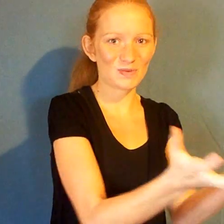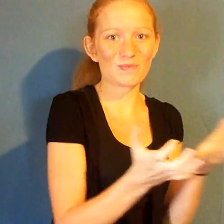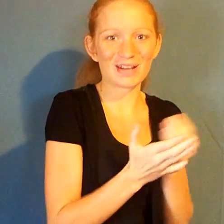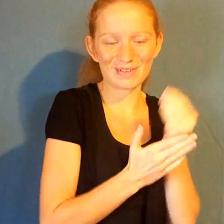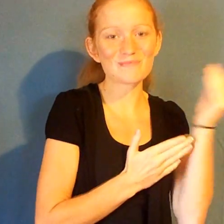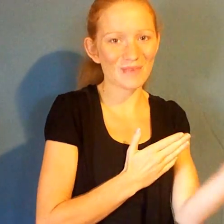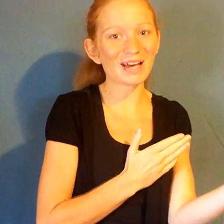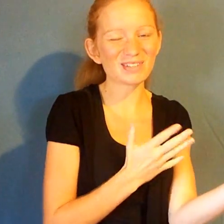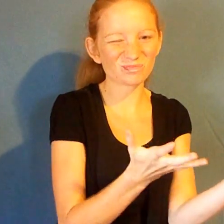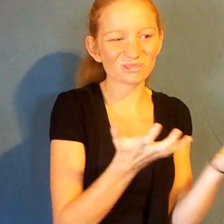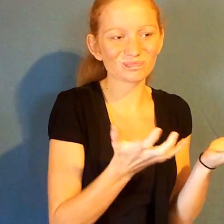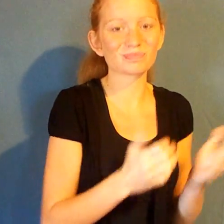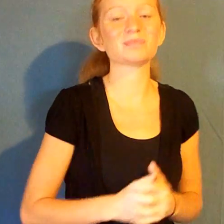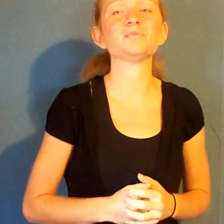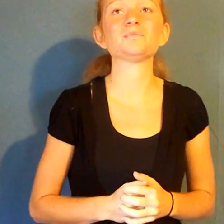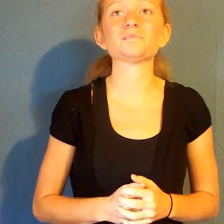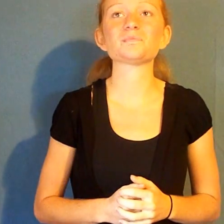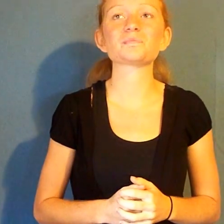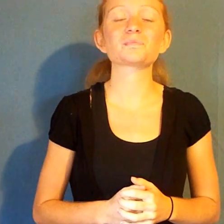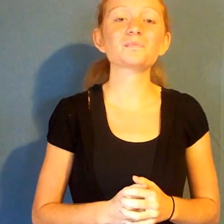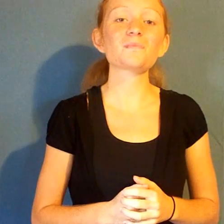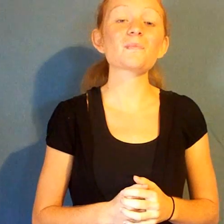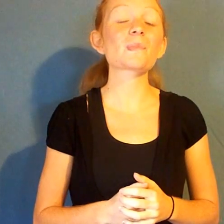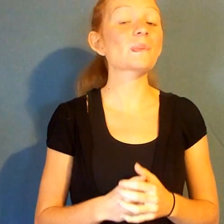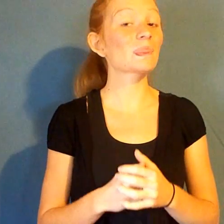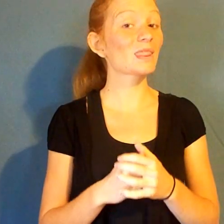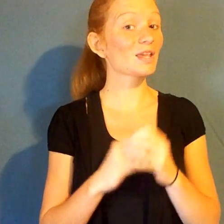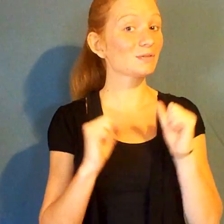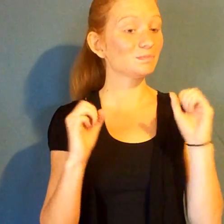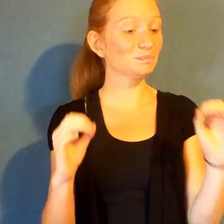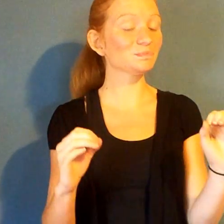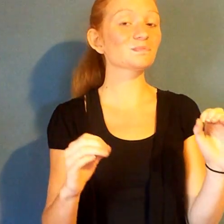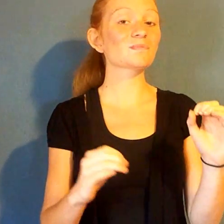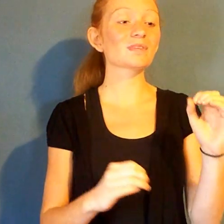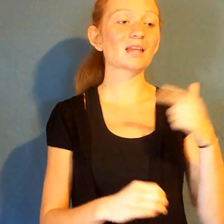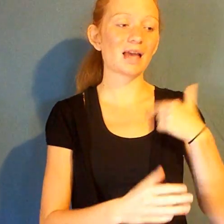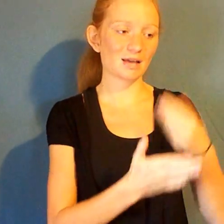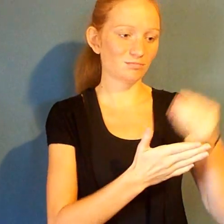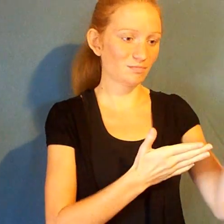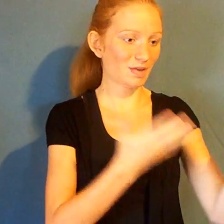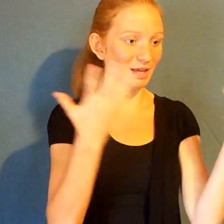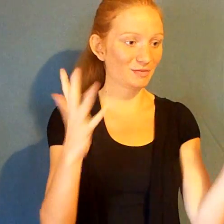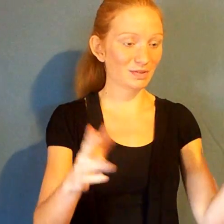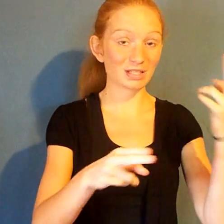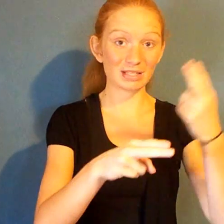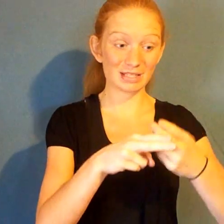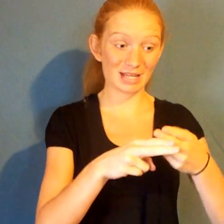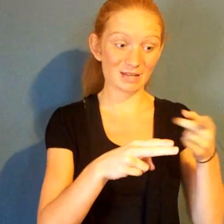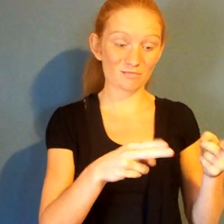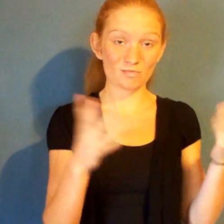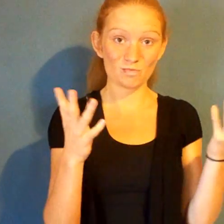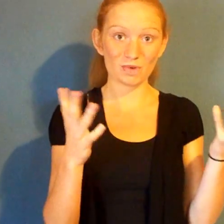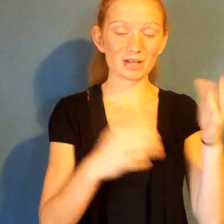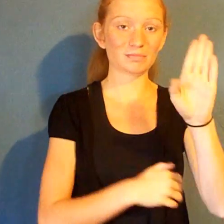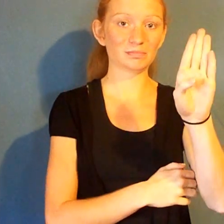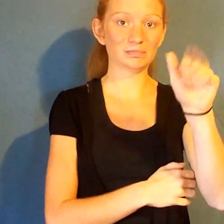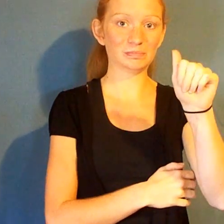really. So I ended up naming her Banjo, and Banjo has